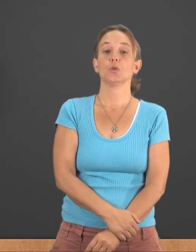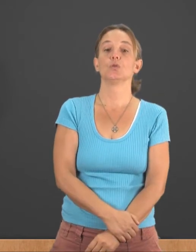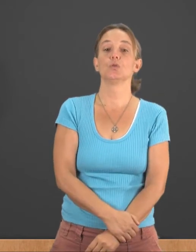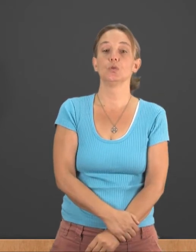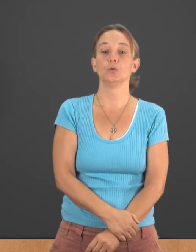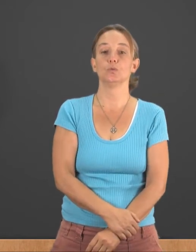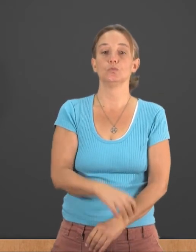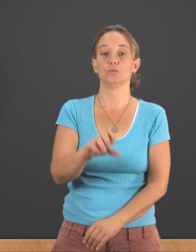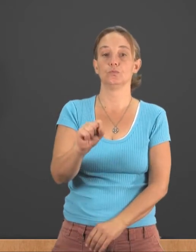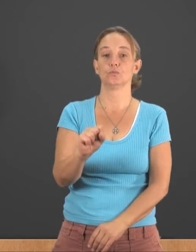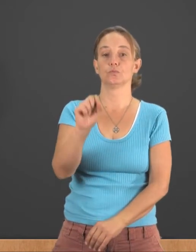Sue.